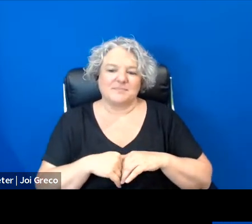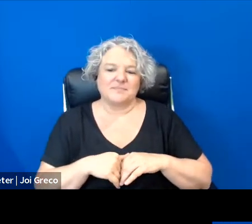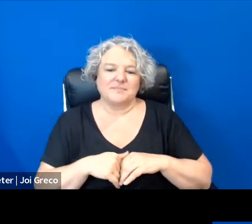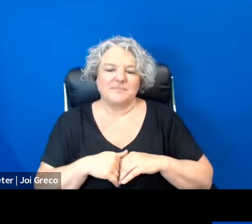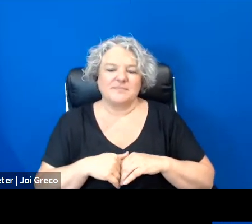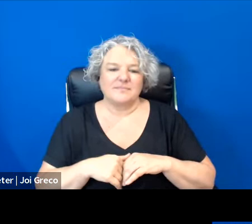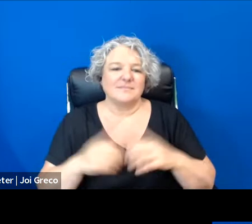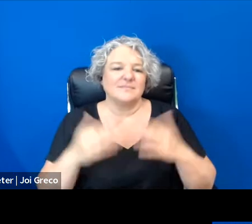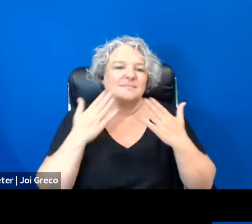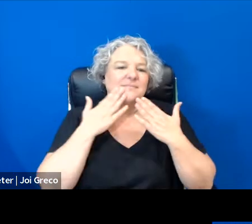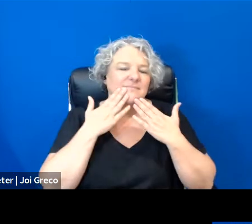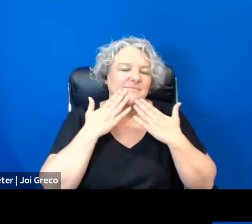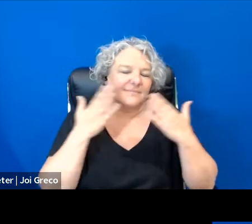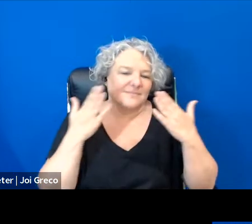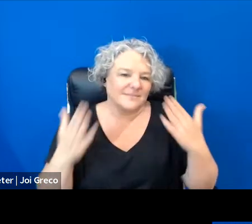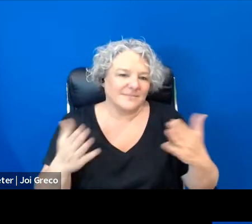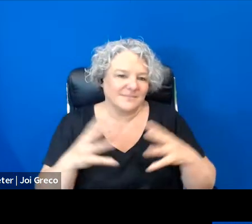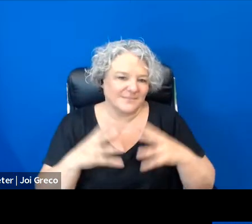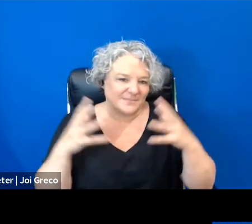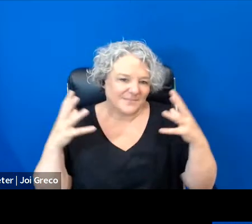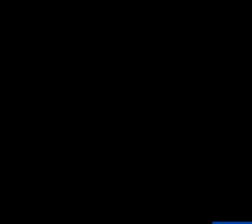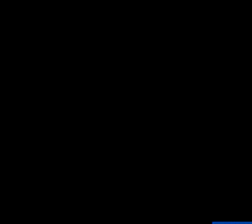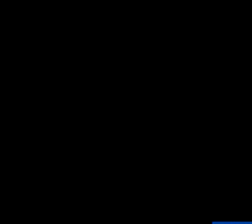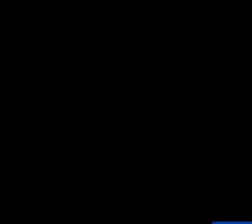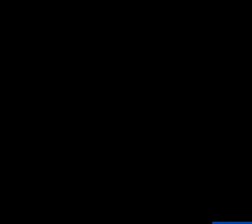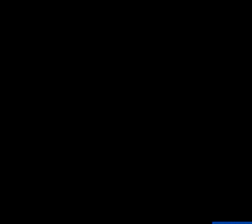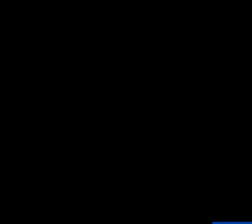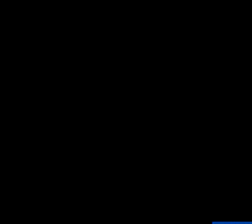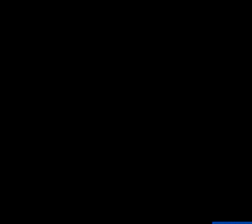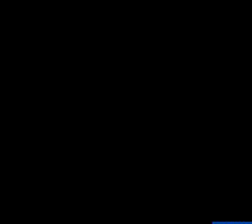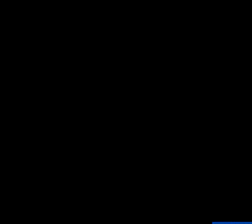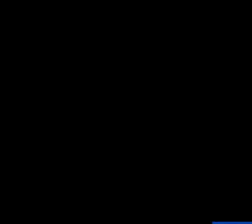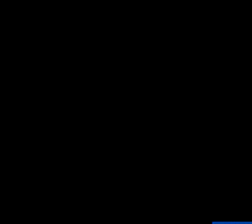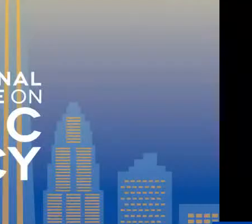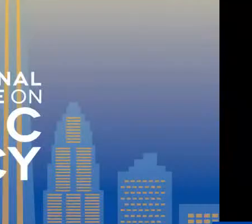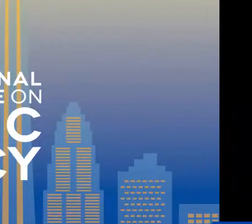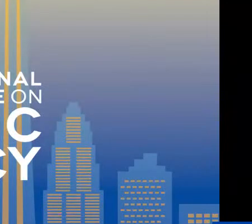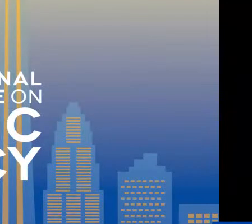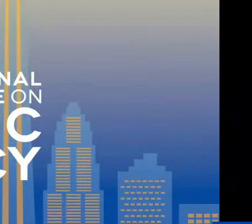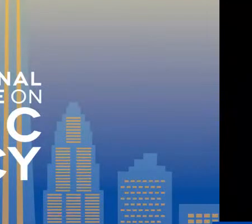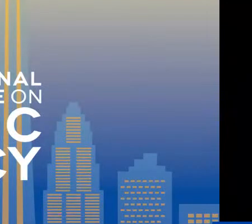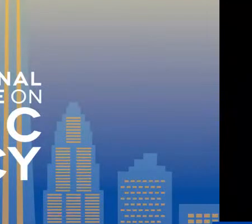Thanks so much. Thank you for all your questions.